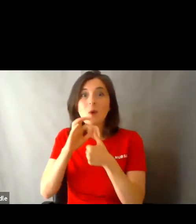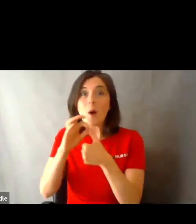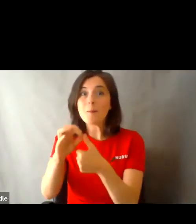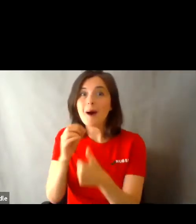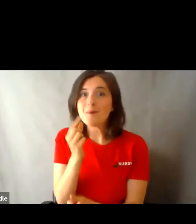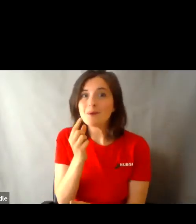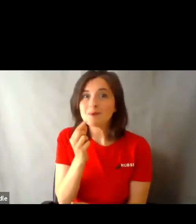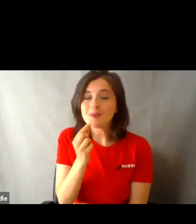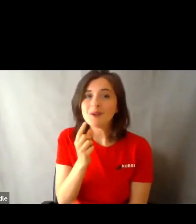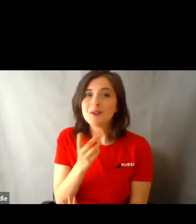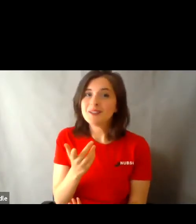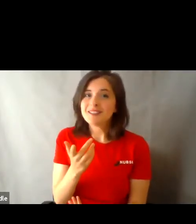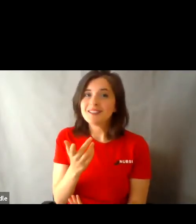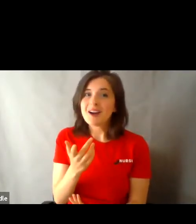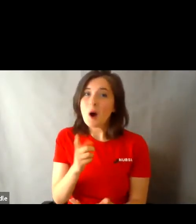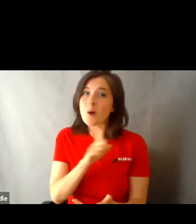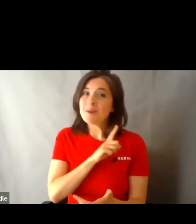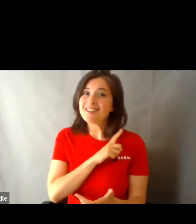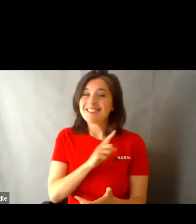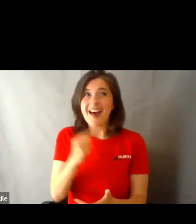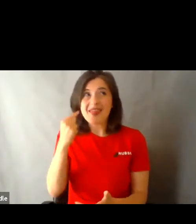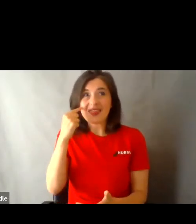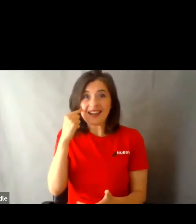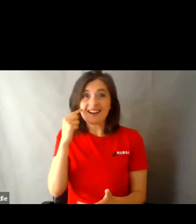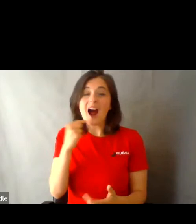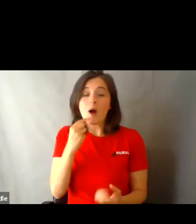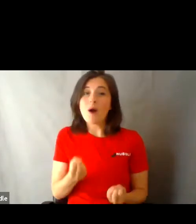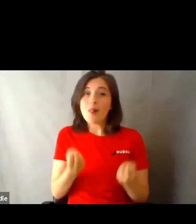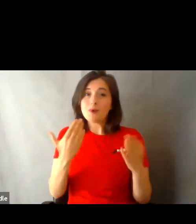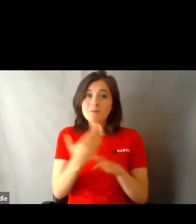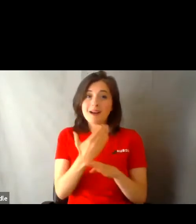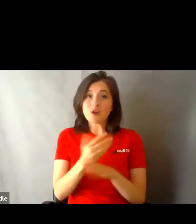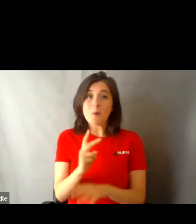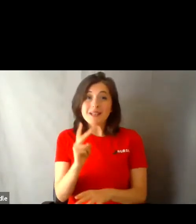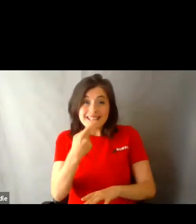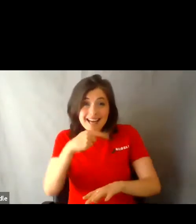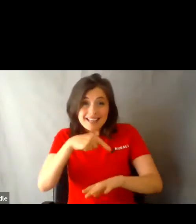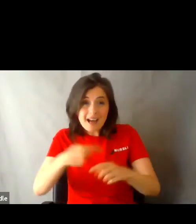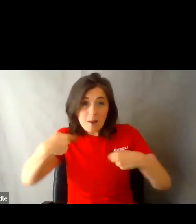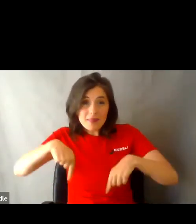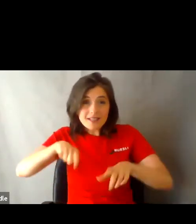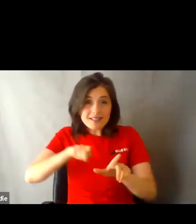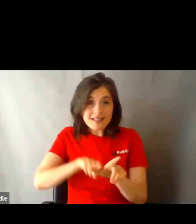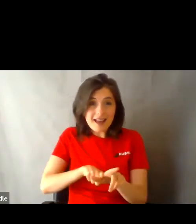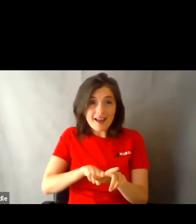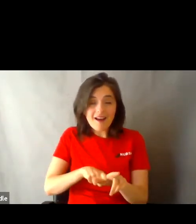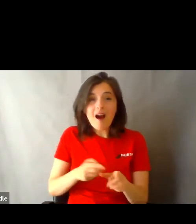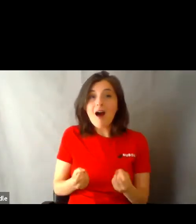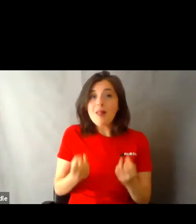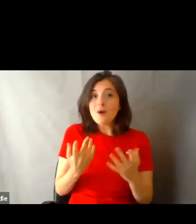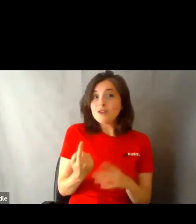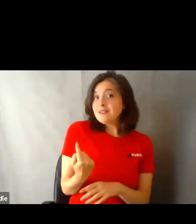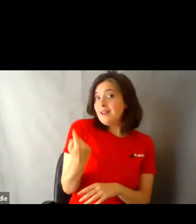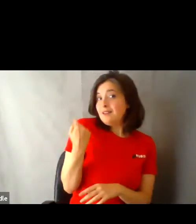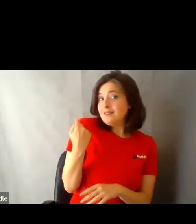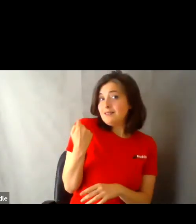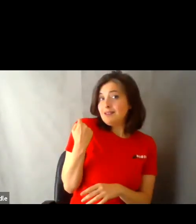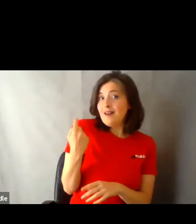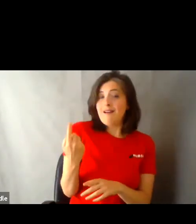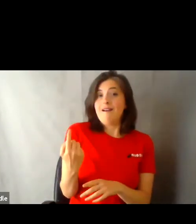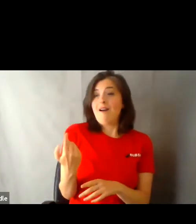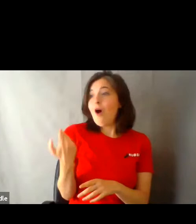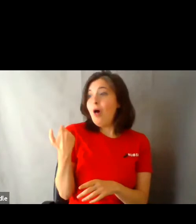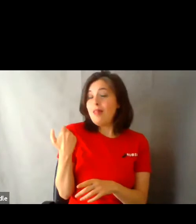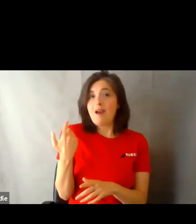facing losing my job for the second time this year after losing it for a couple of weeks and being placed on the government's furlough